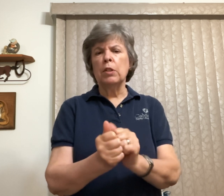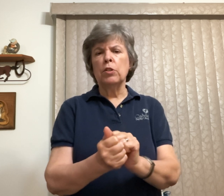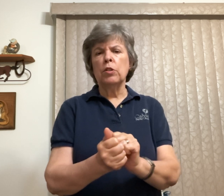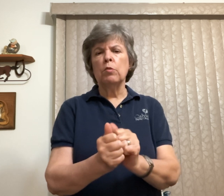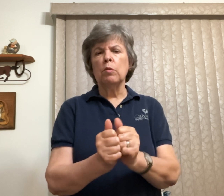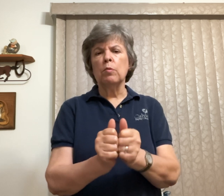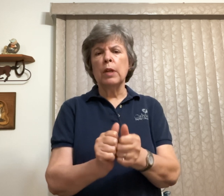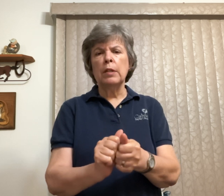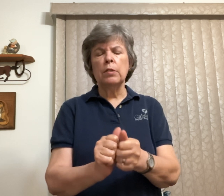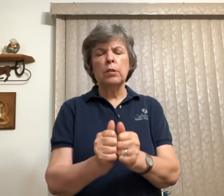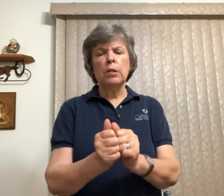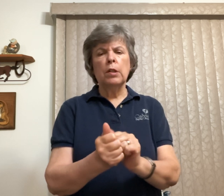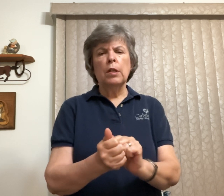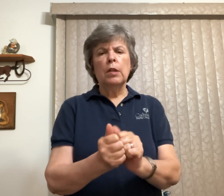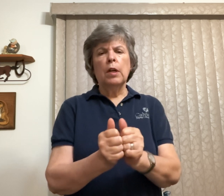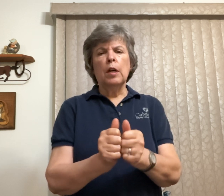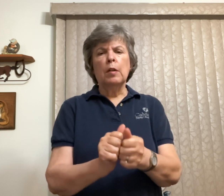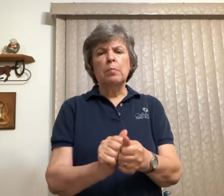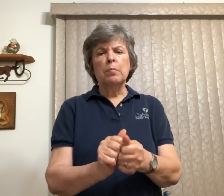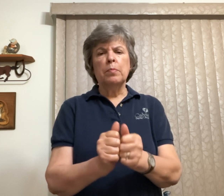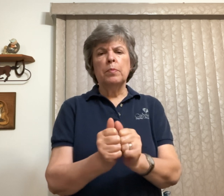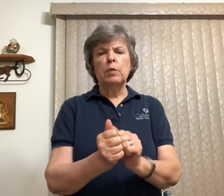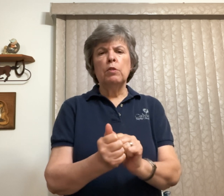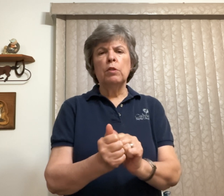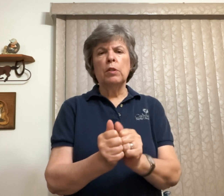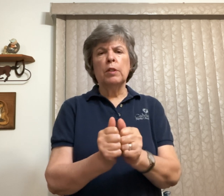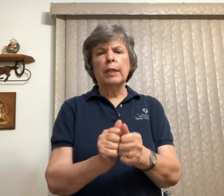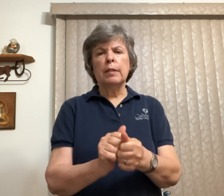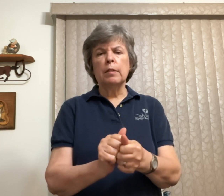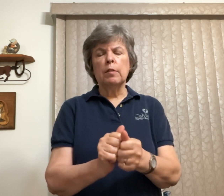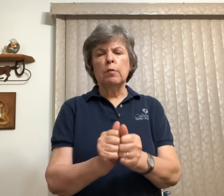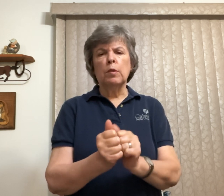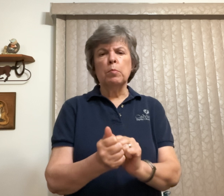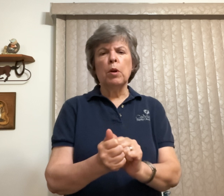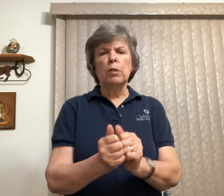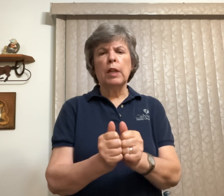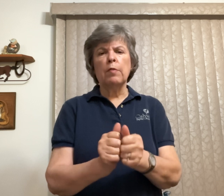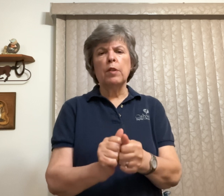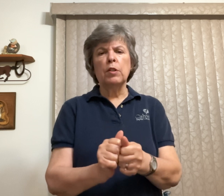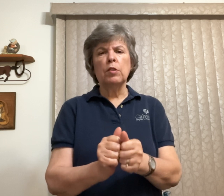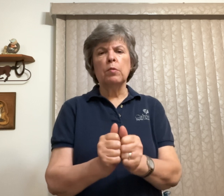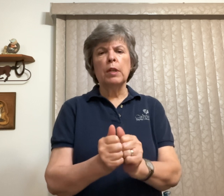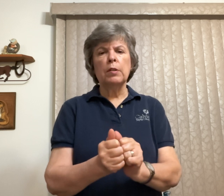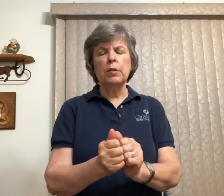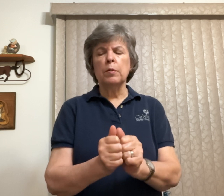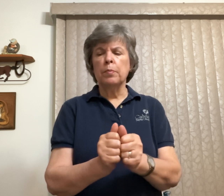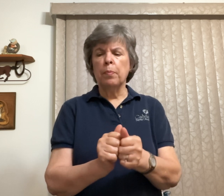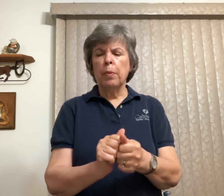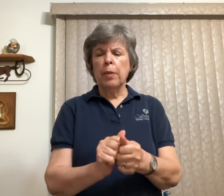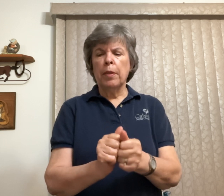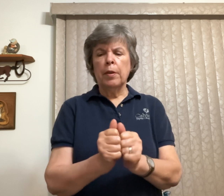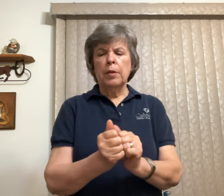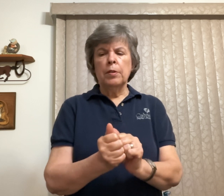competition or race. You use this like when Paul said, I finished the race.